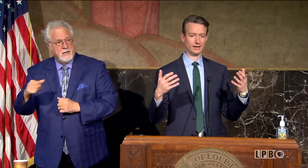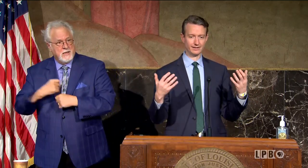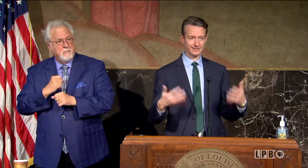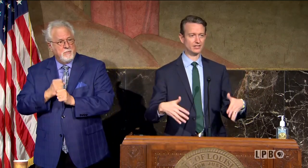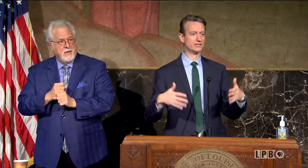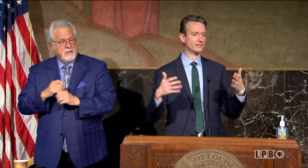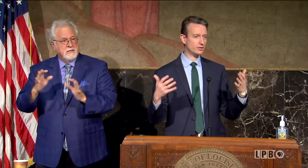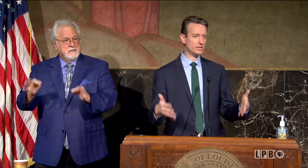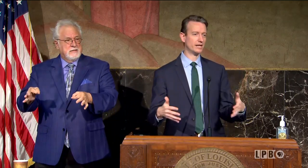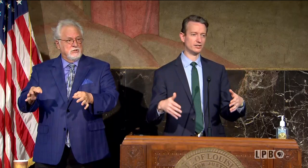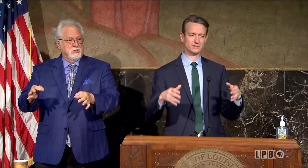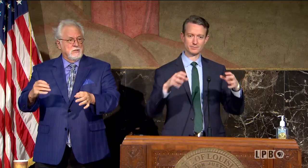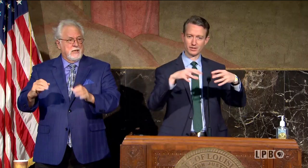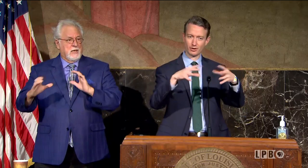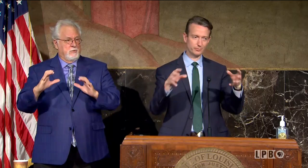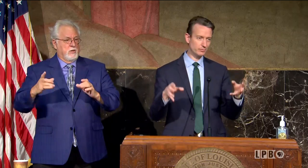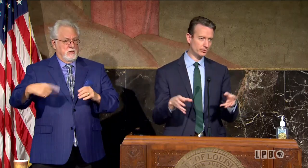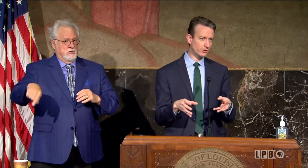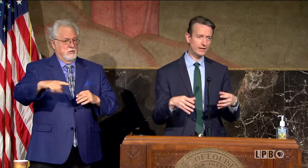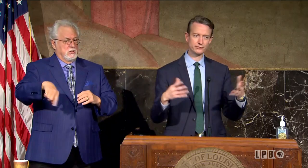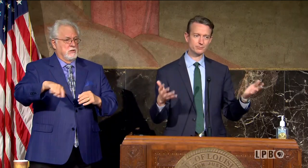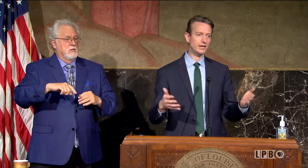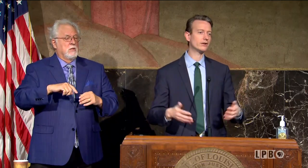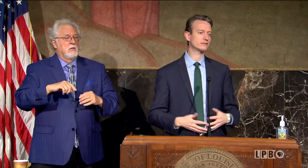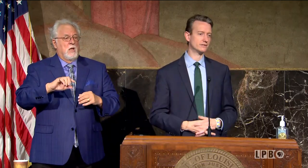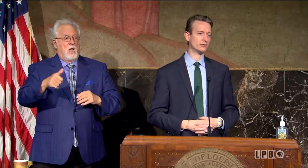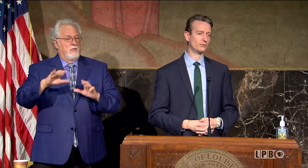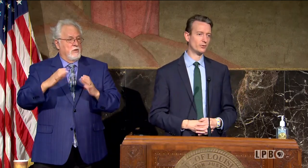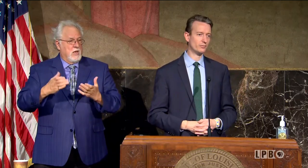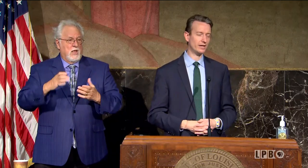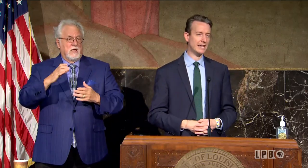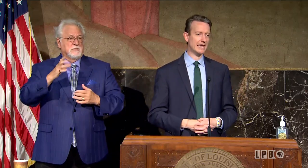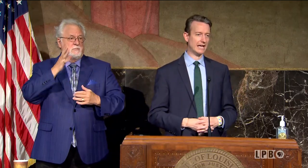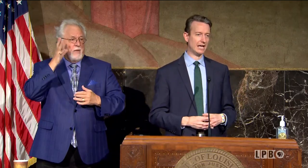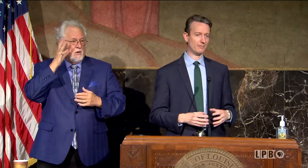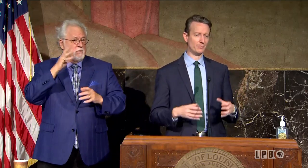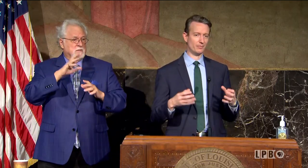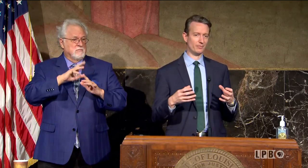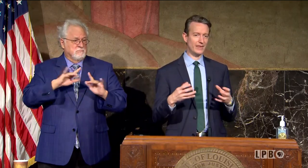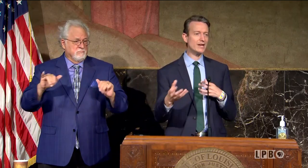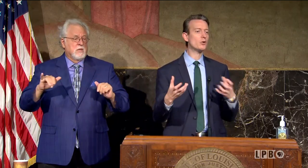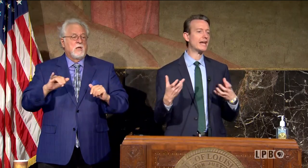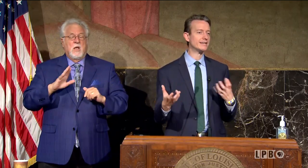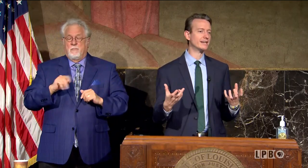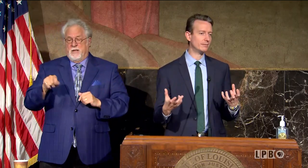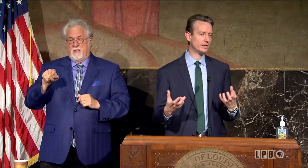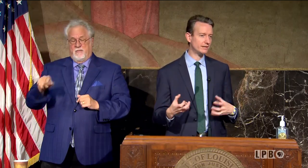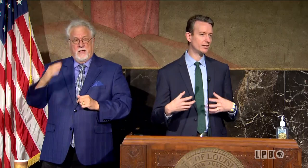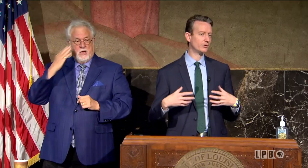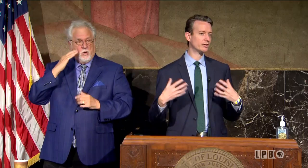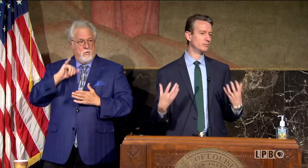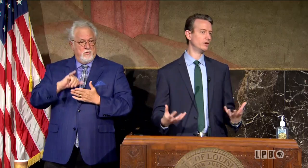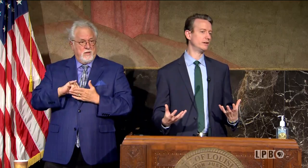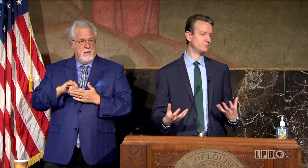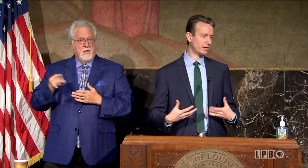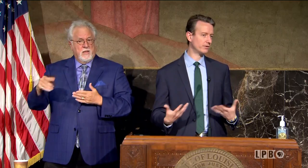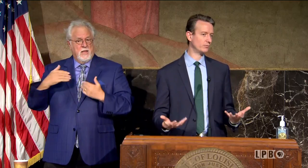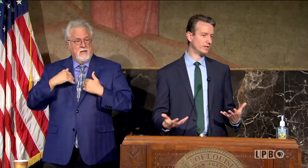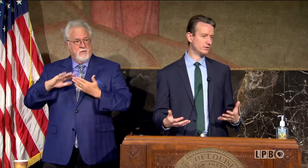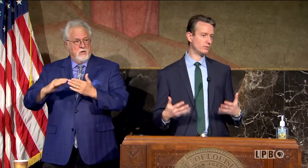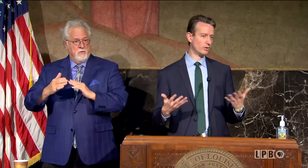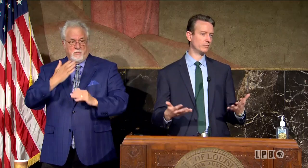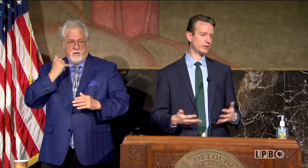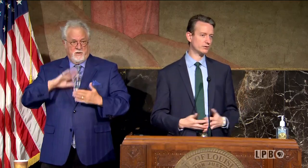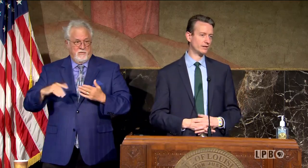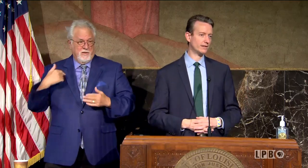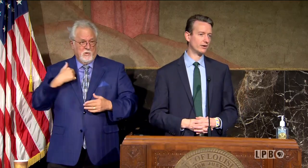make decisions and communications about other people in the classroom, parents, and so forth. But they know that dynamic. They know their communities better than